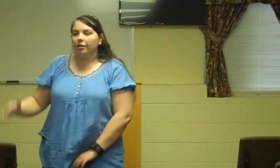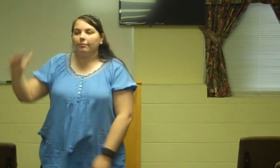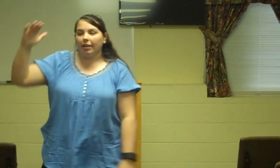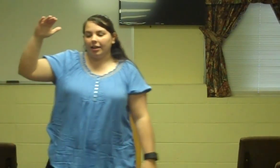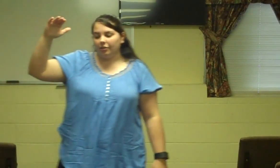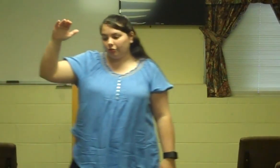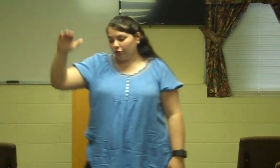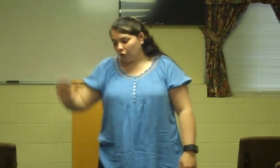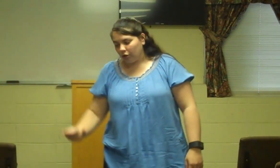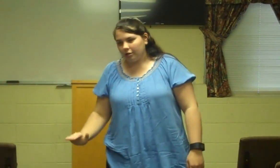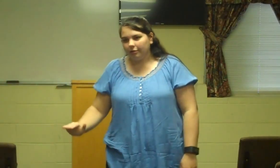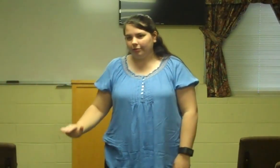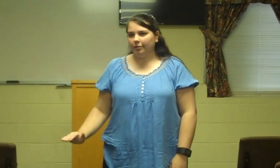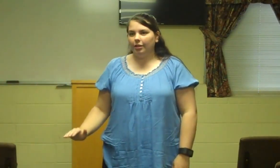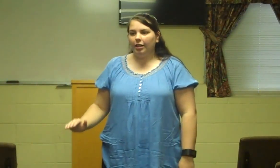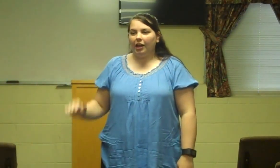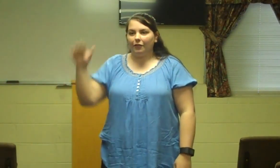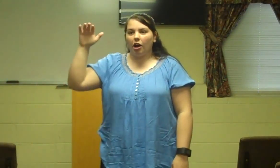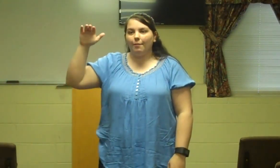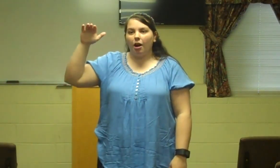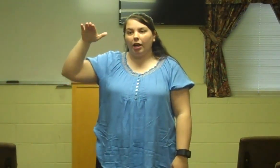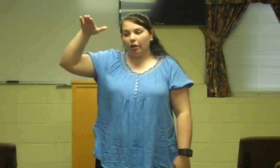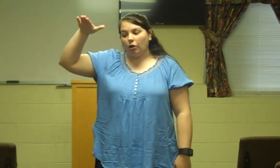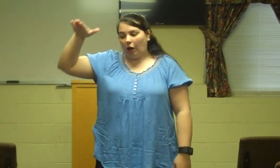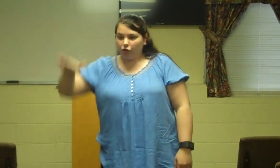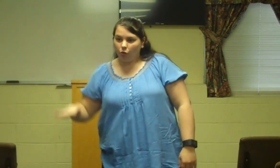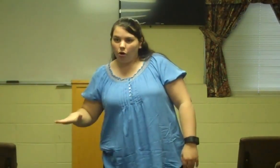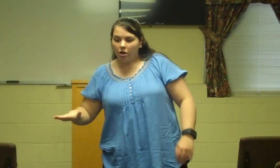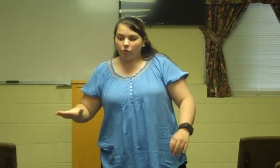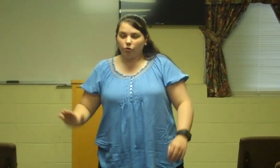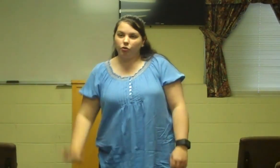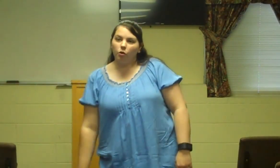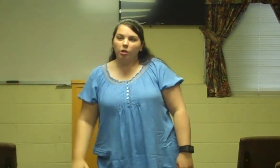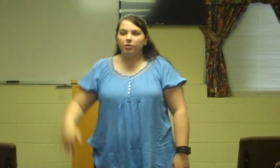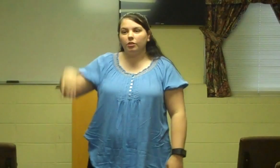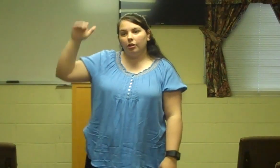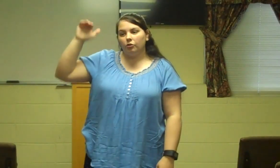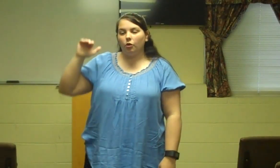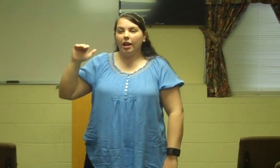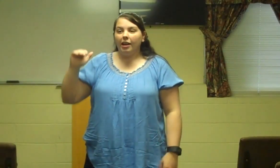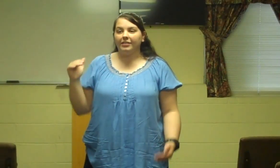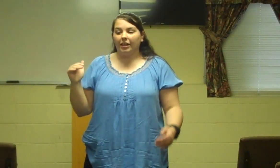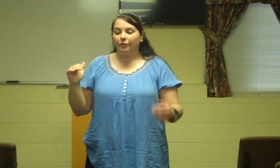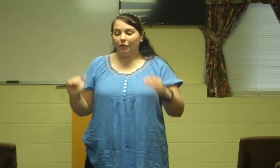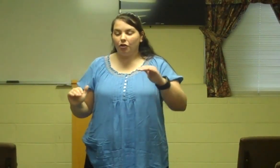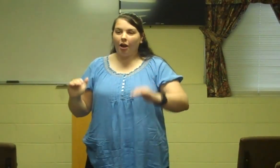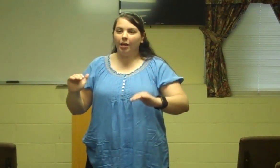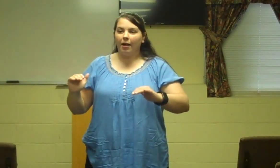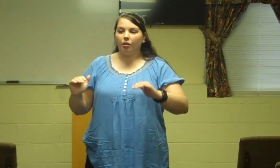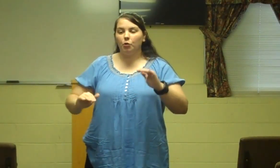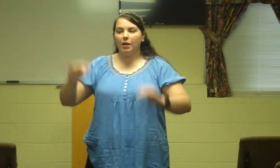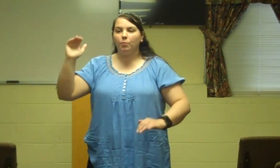Short, again, is short. And you're talking about short, because like if you're talking about 2